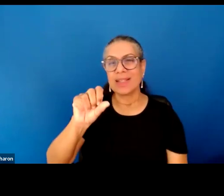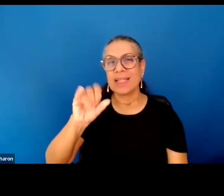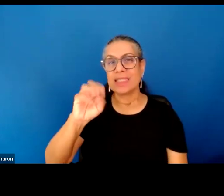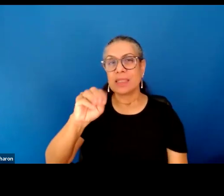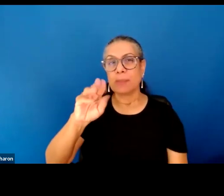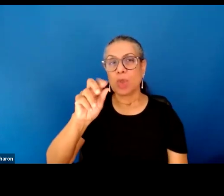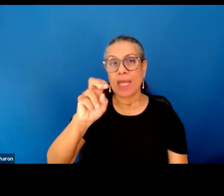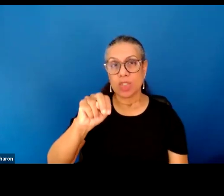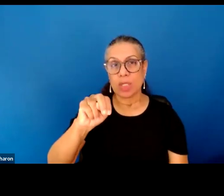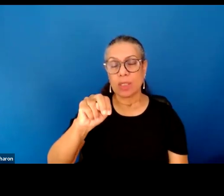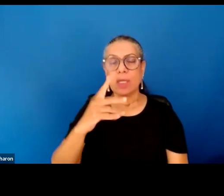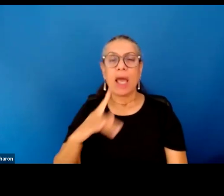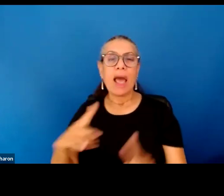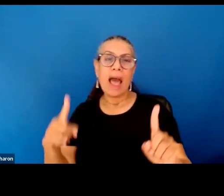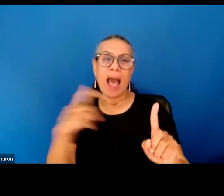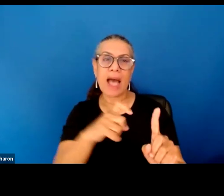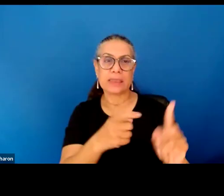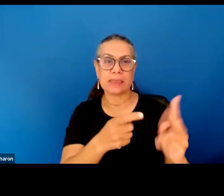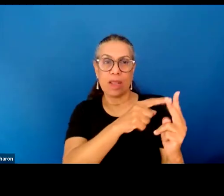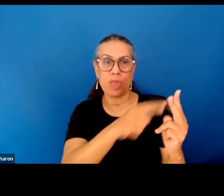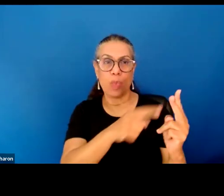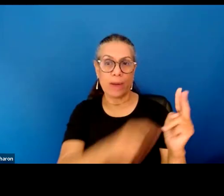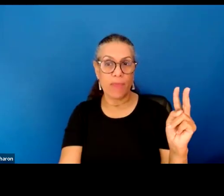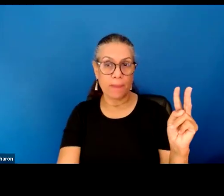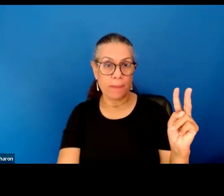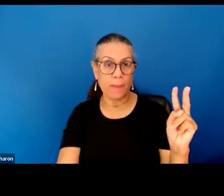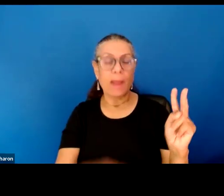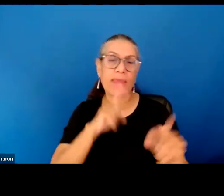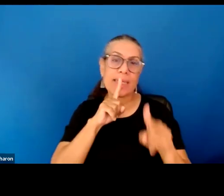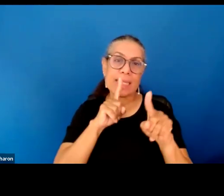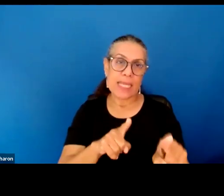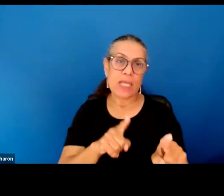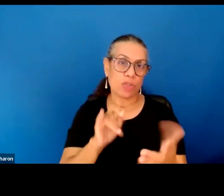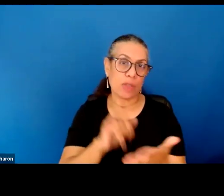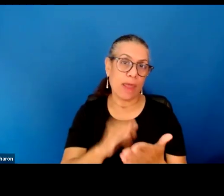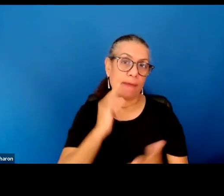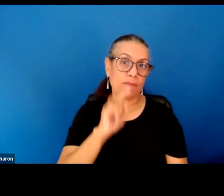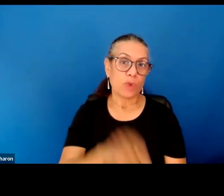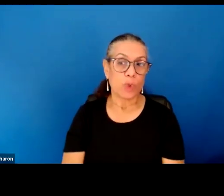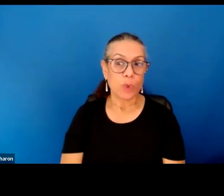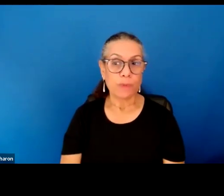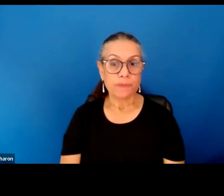be good to surface those questions so that they can answer them tonight for you.